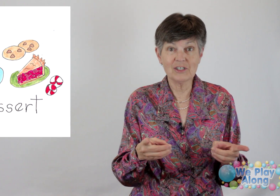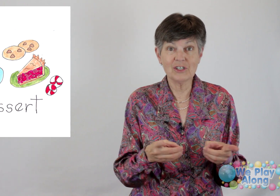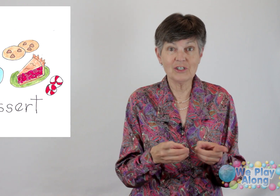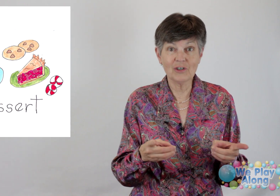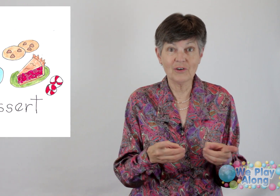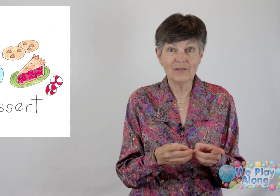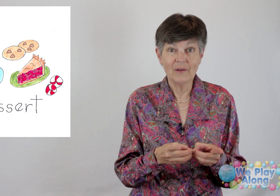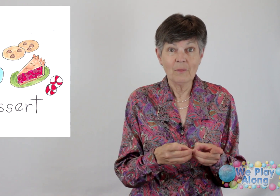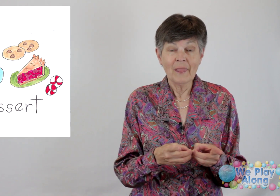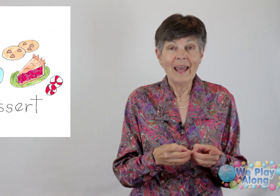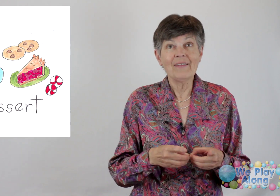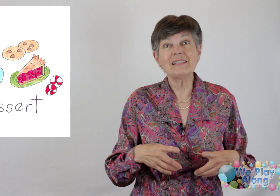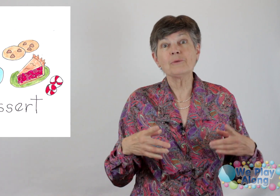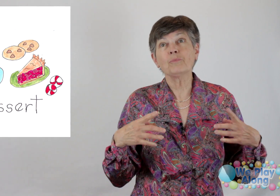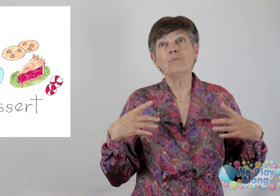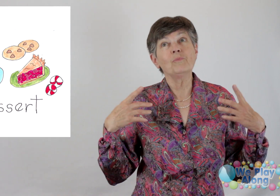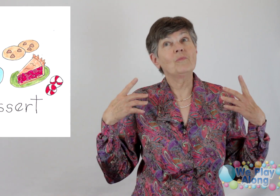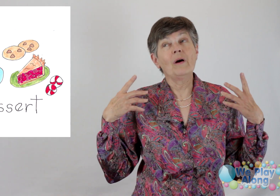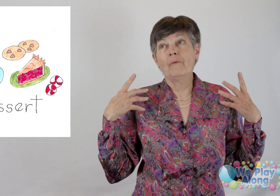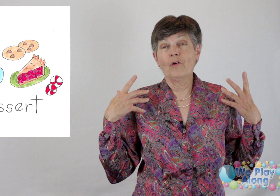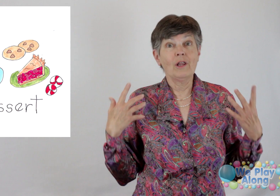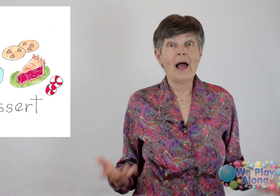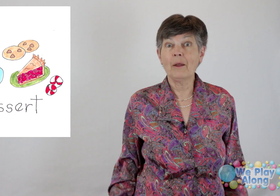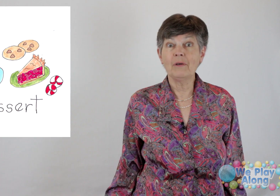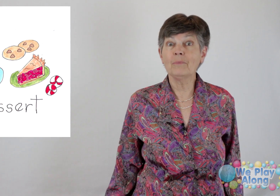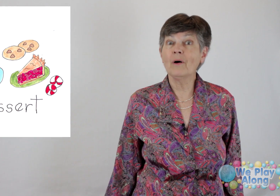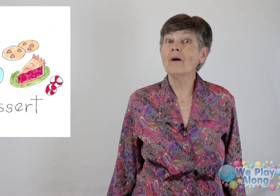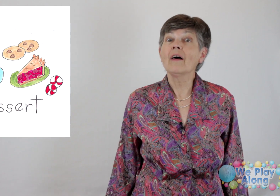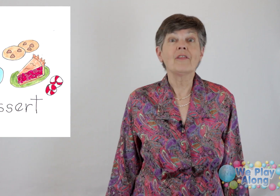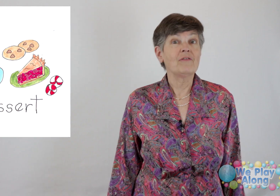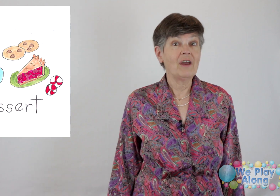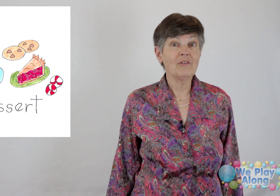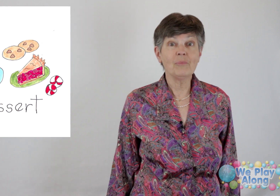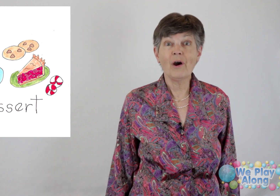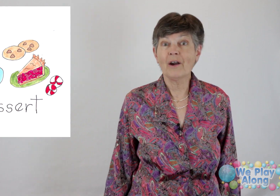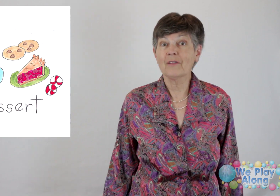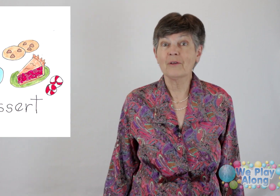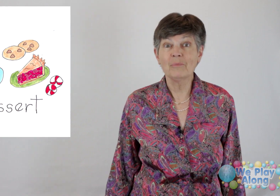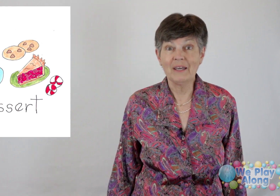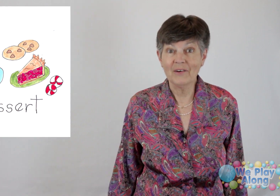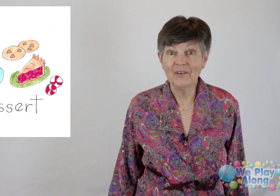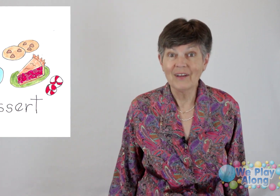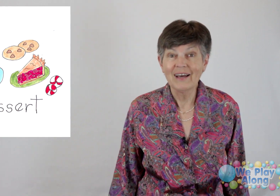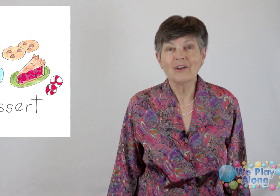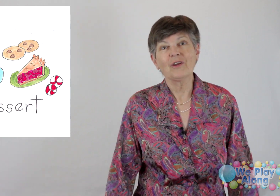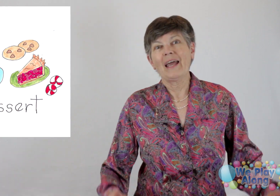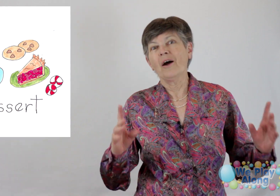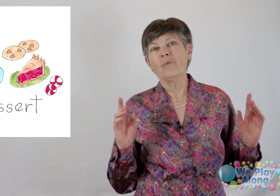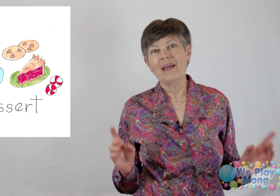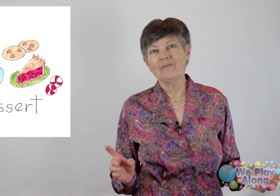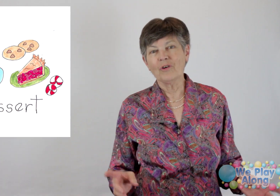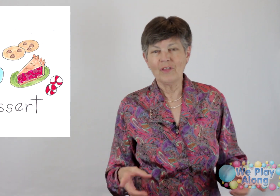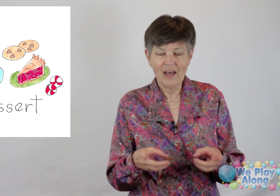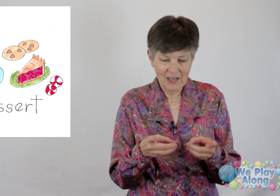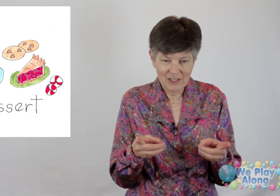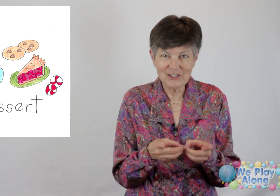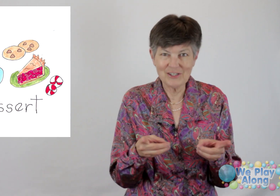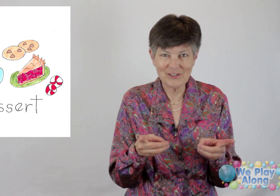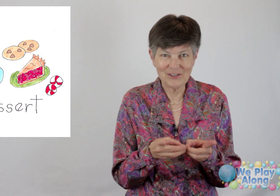is dessert. And this is, for a lot of people, the favorite part of the meal. They can't wait for the desserts